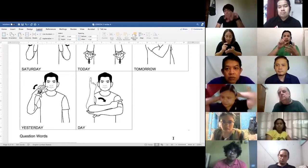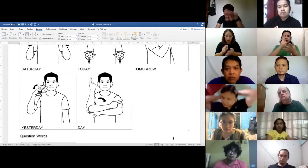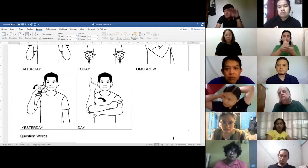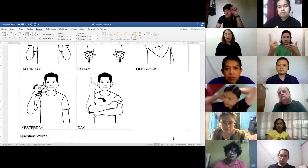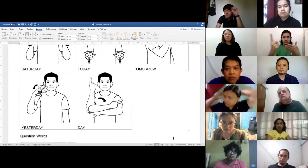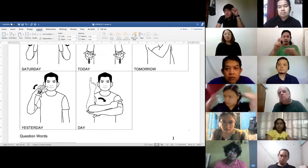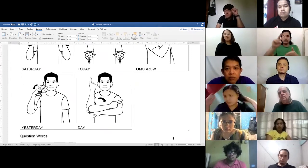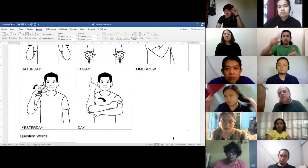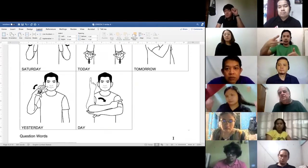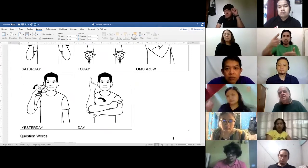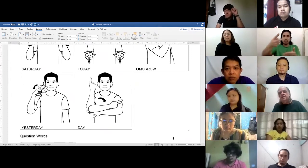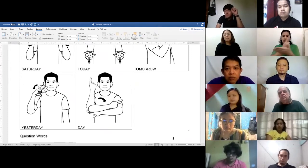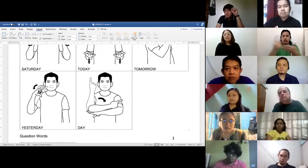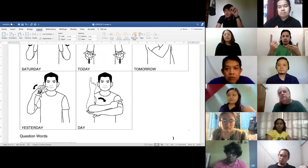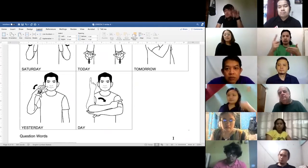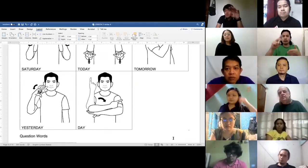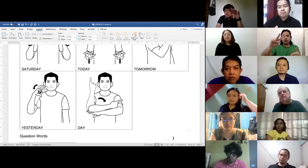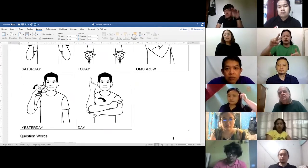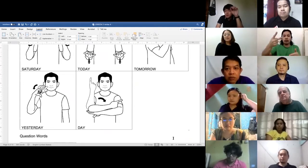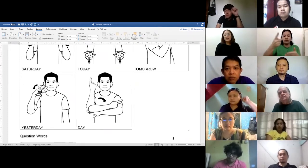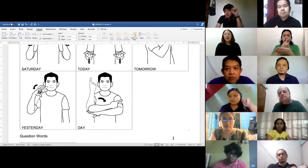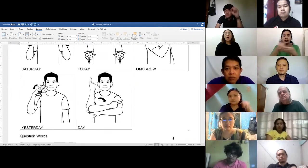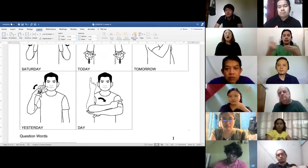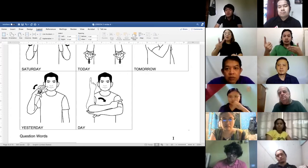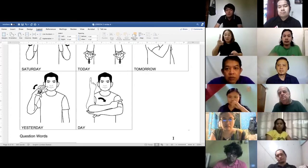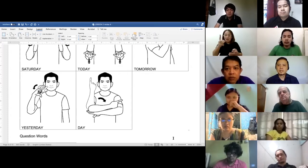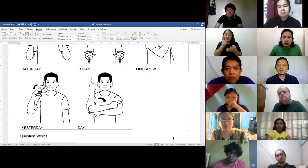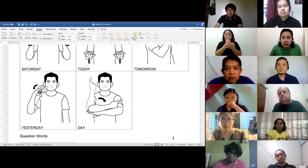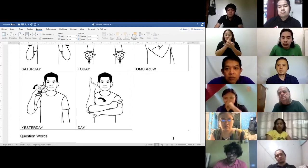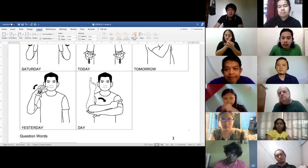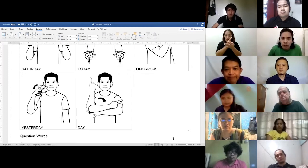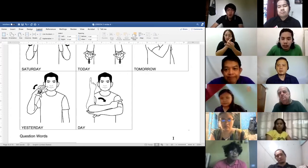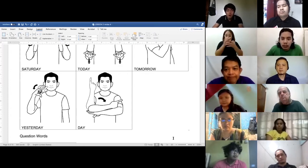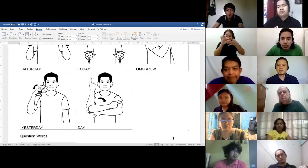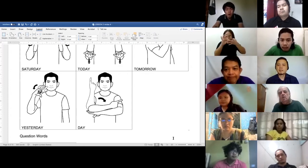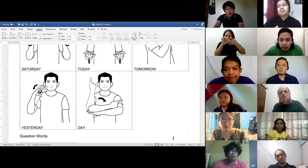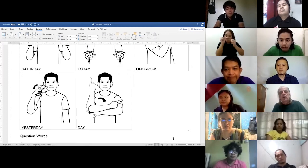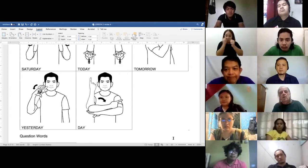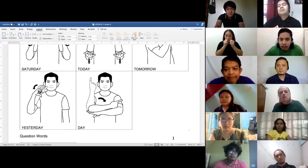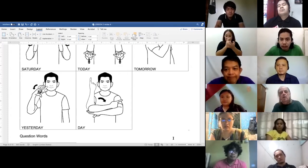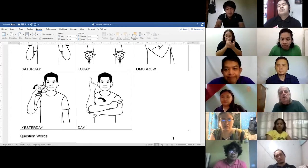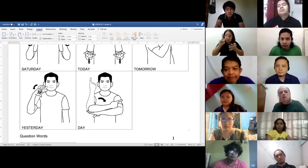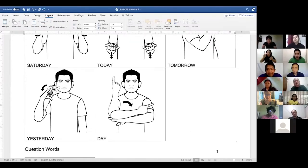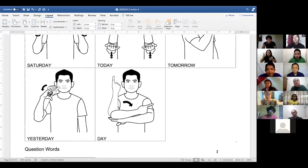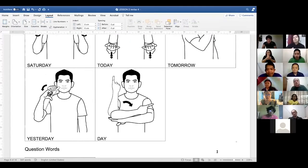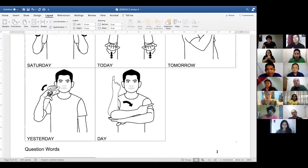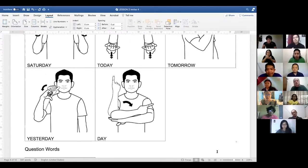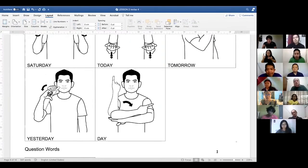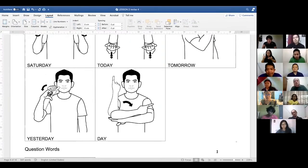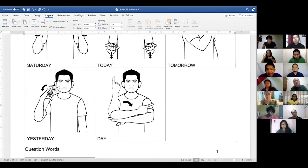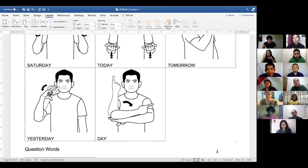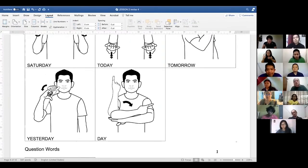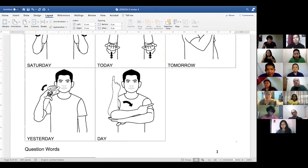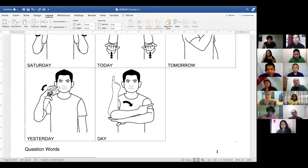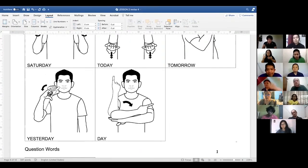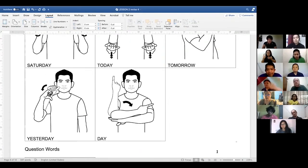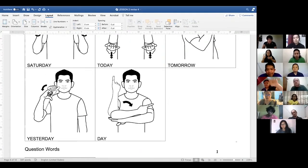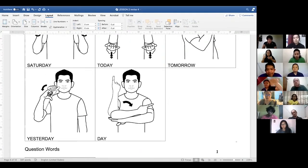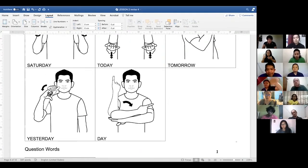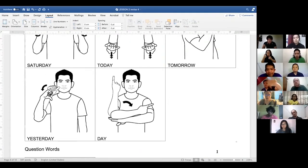It means second week of the month. Second week of the month. Second week. Okay, so when you're